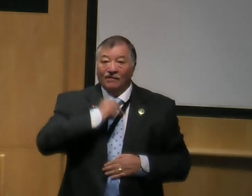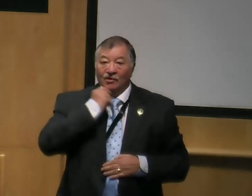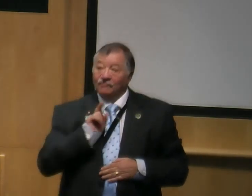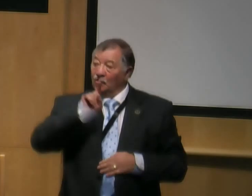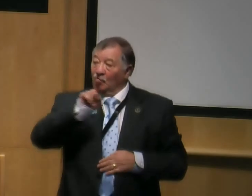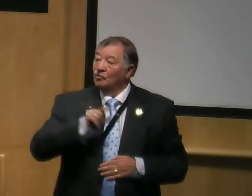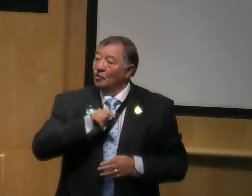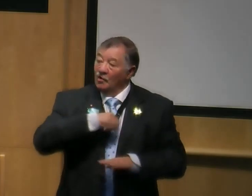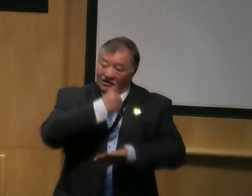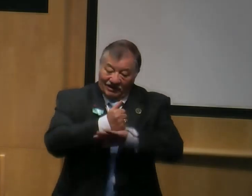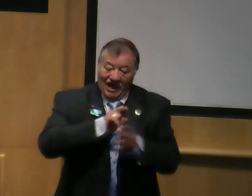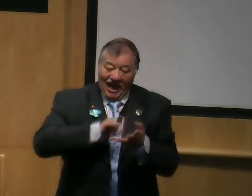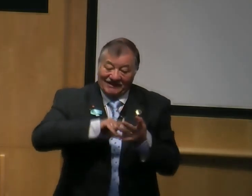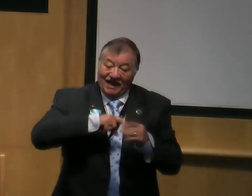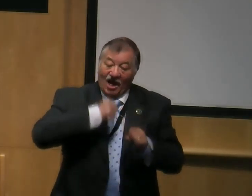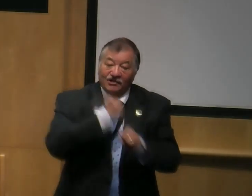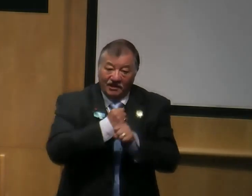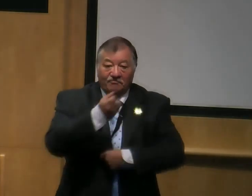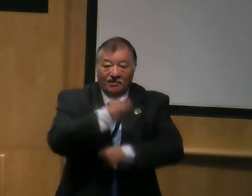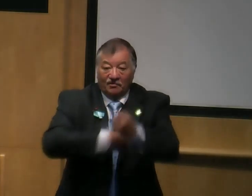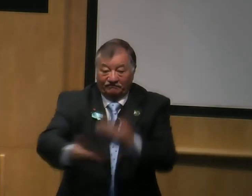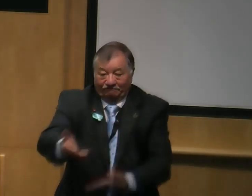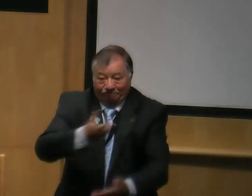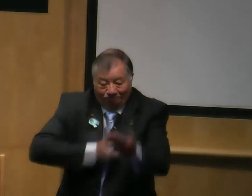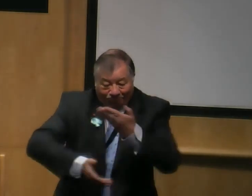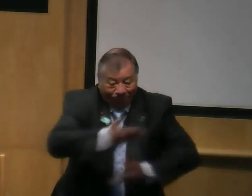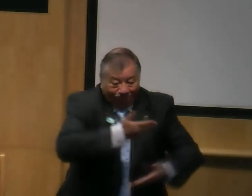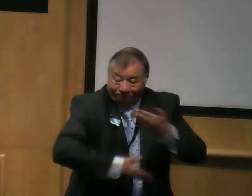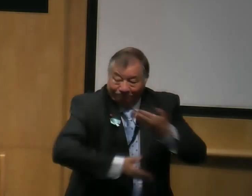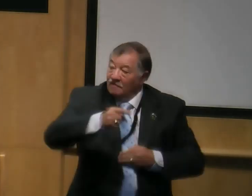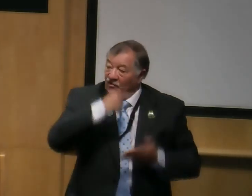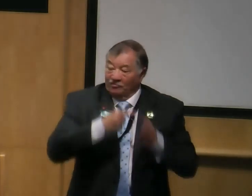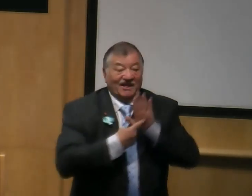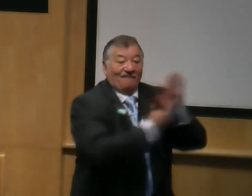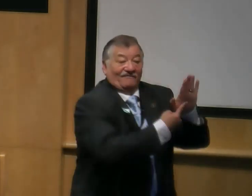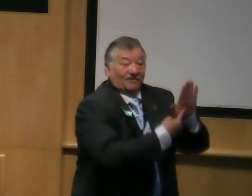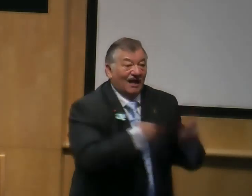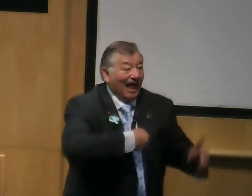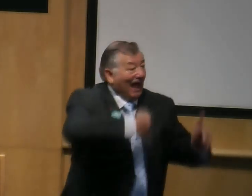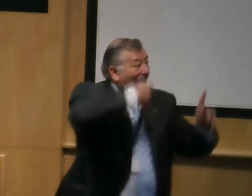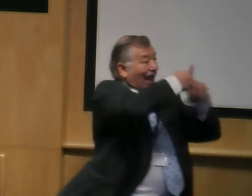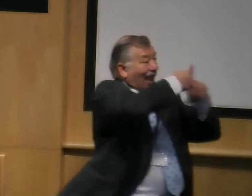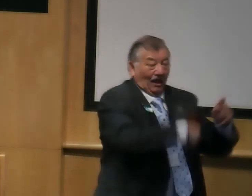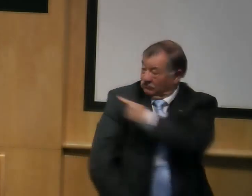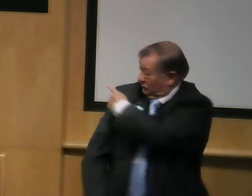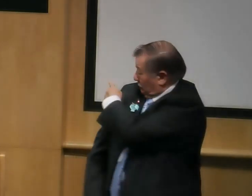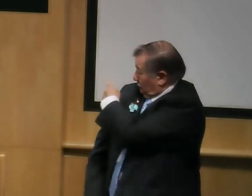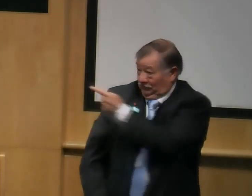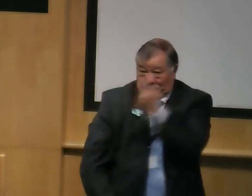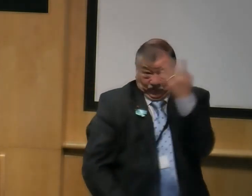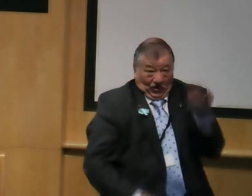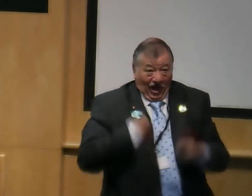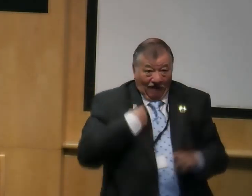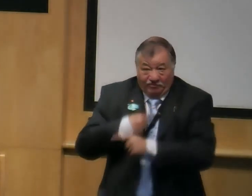from different groups. And some of those groups aren't necessarily going to be conflicts in our group on stage. Now, the point for us is to be able to extend our